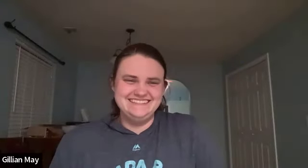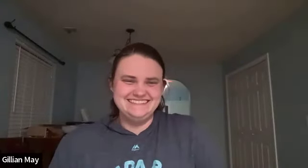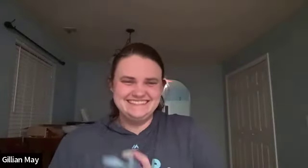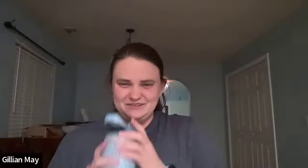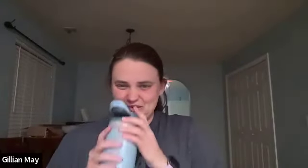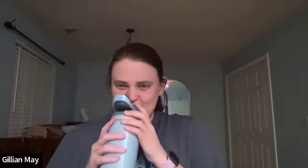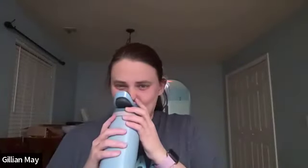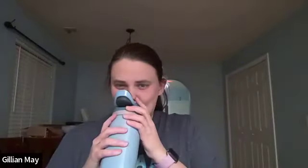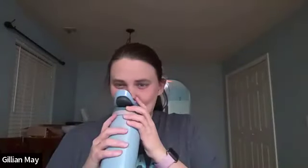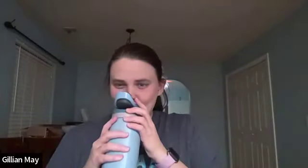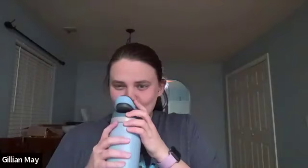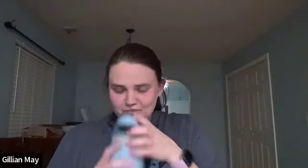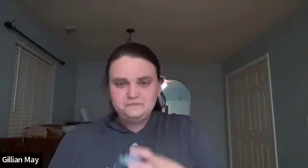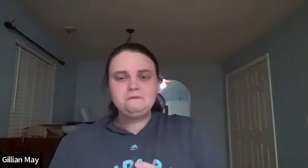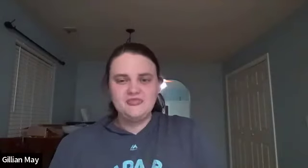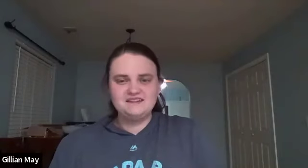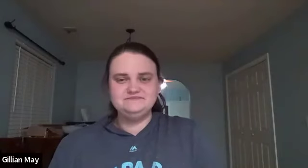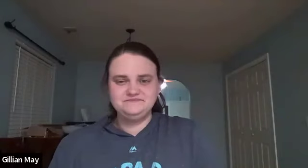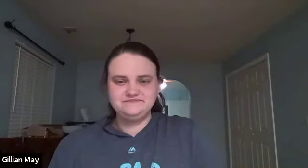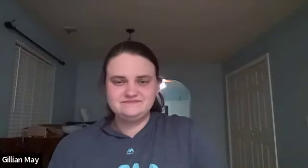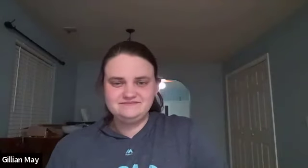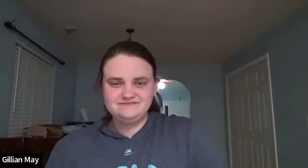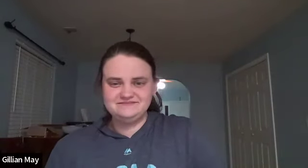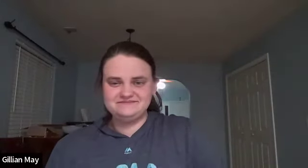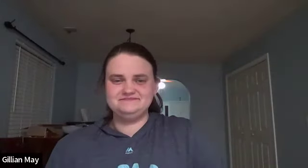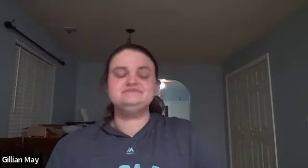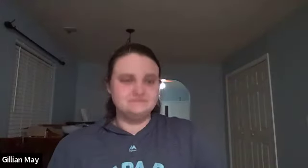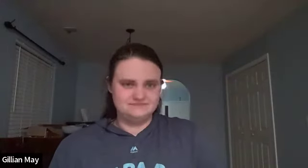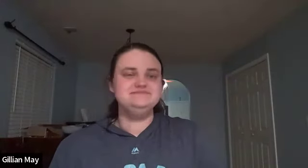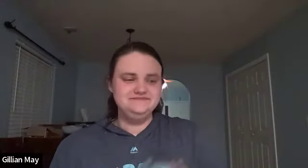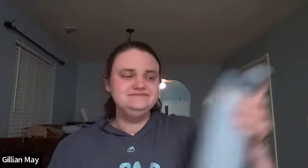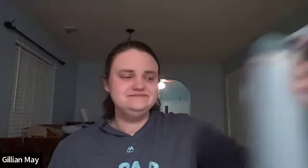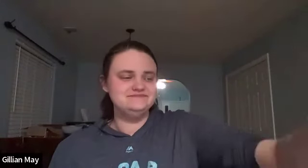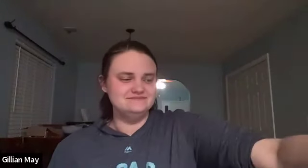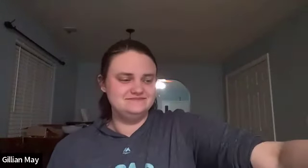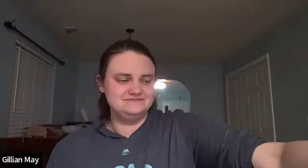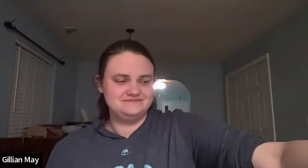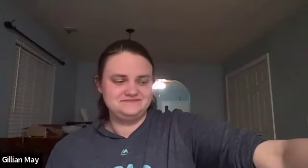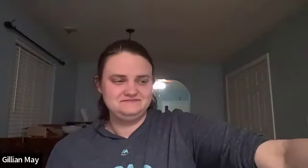in the chat, hey, did you just sign whatever? Because she does it and she doesn't even realize